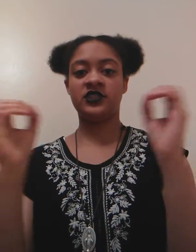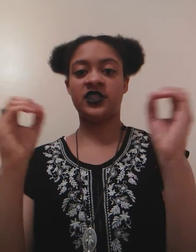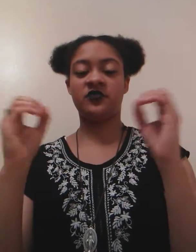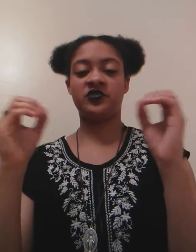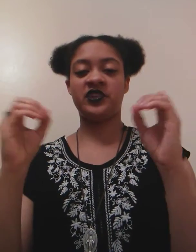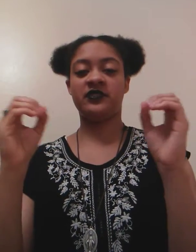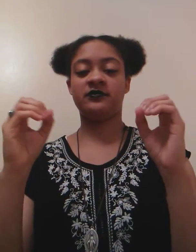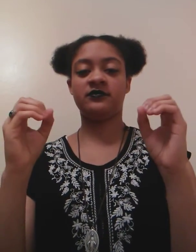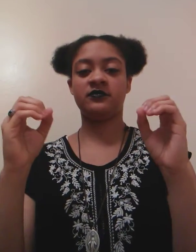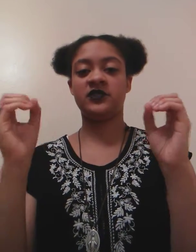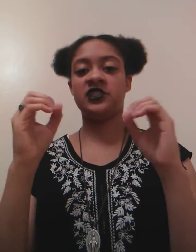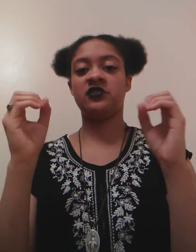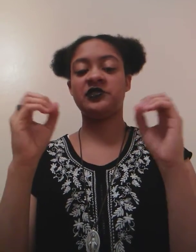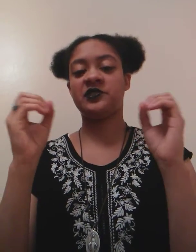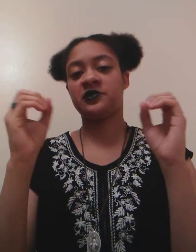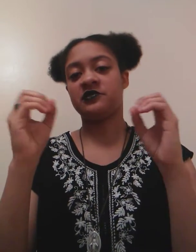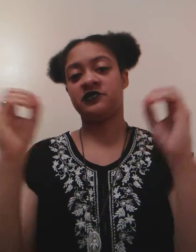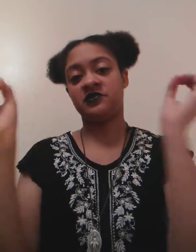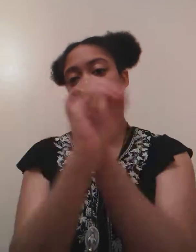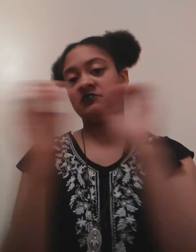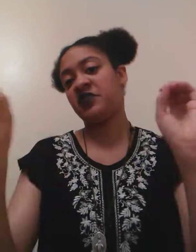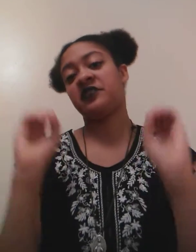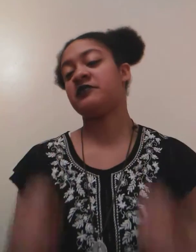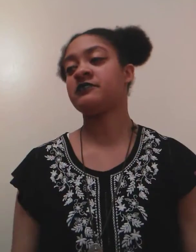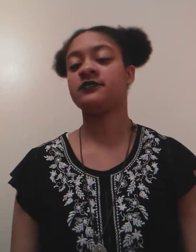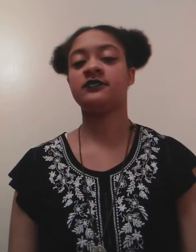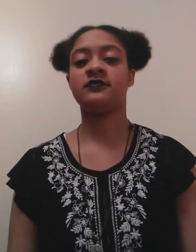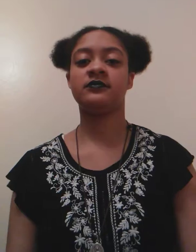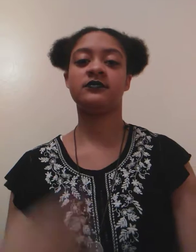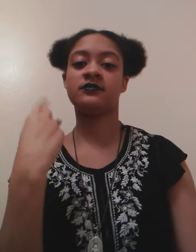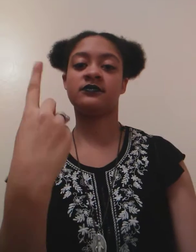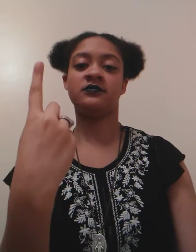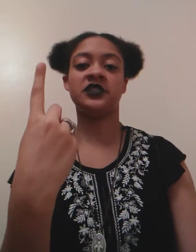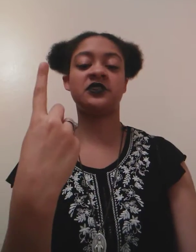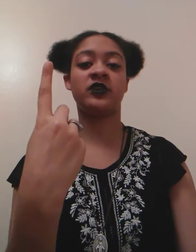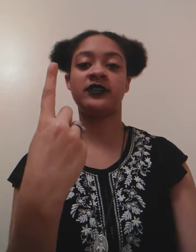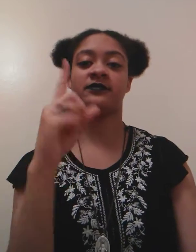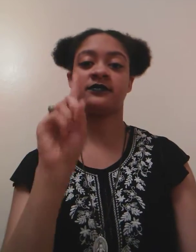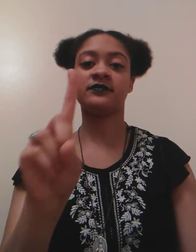Just think of putting 0 into words. Nothing. This is 1.